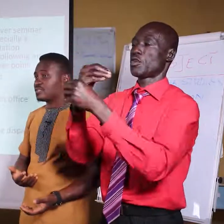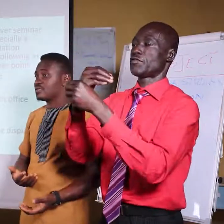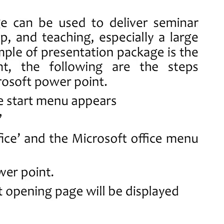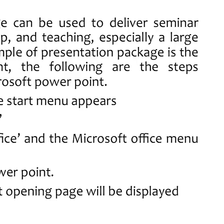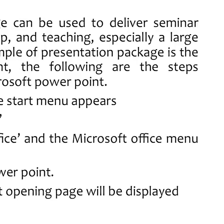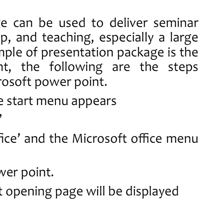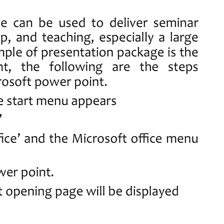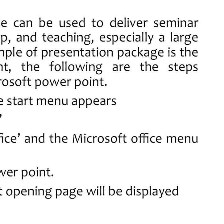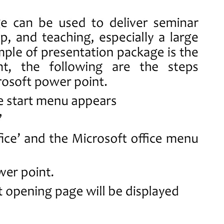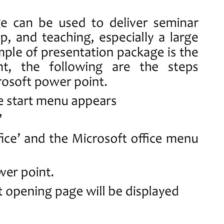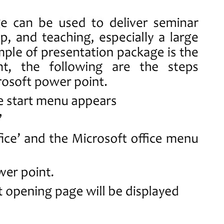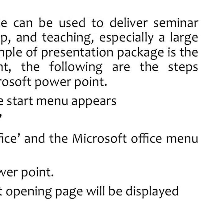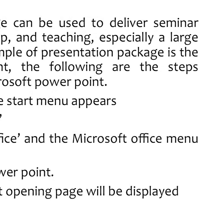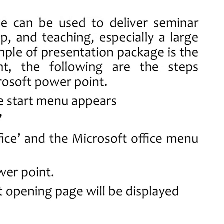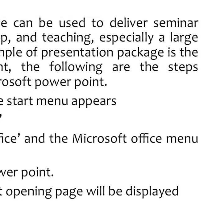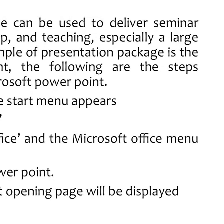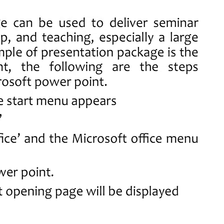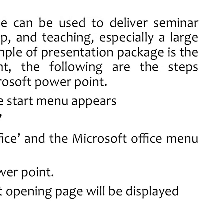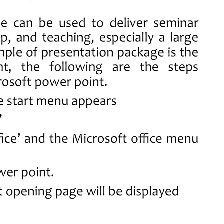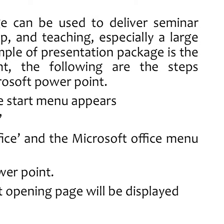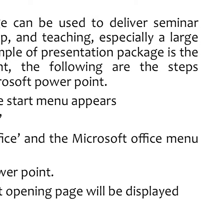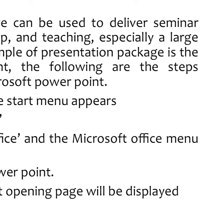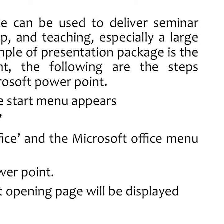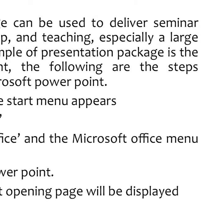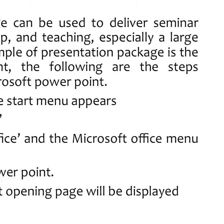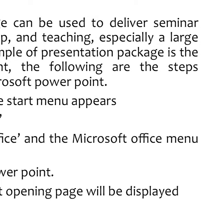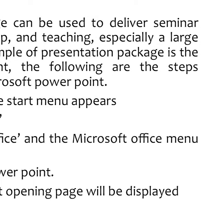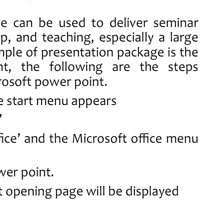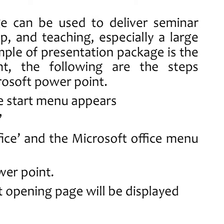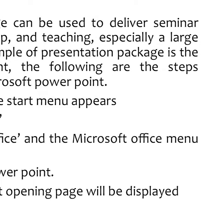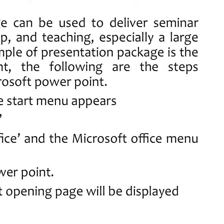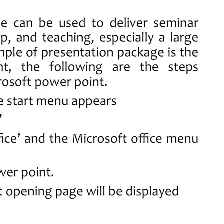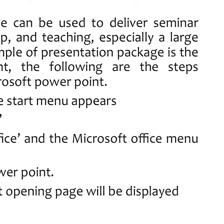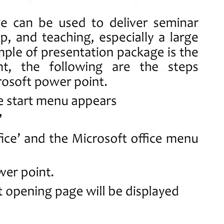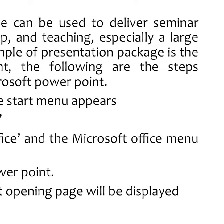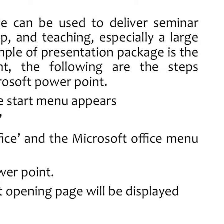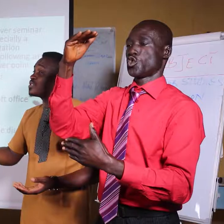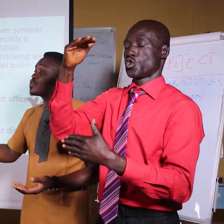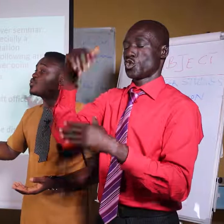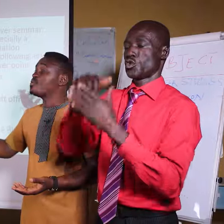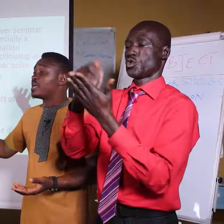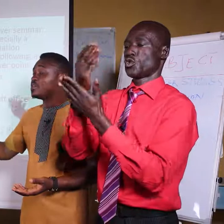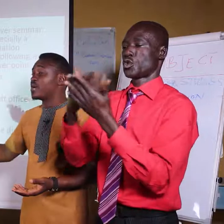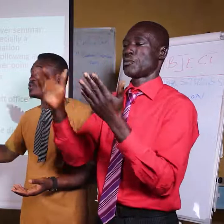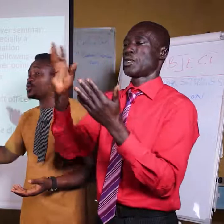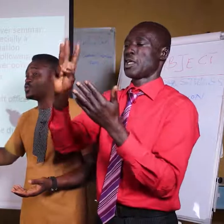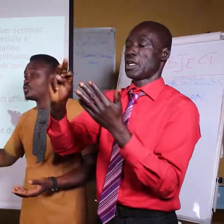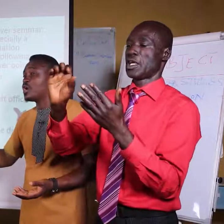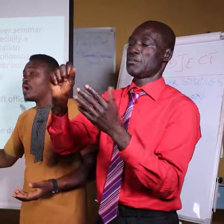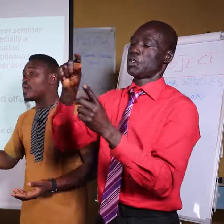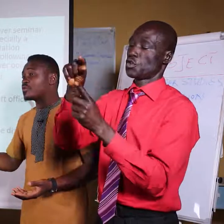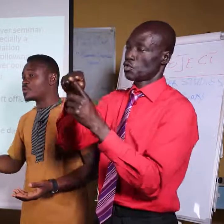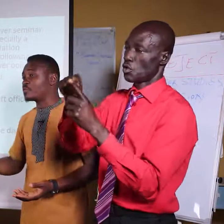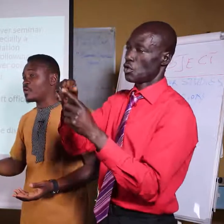Office. Yes, once you click on Microsoft Office, the Microsoft Office also comes up with its own menu. I told